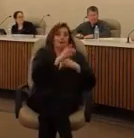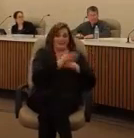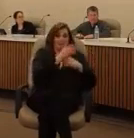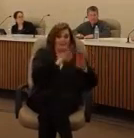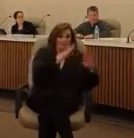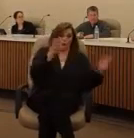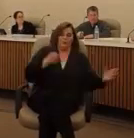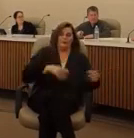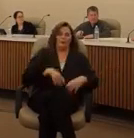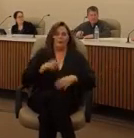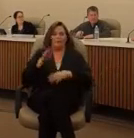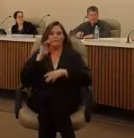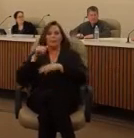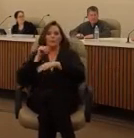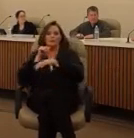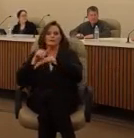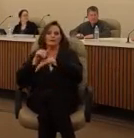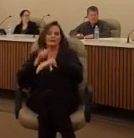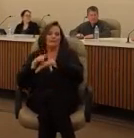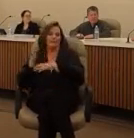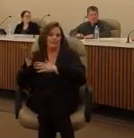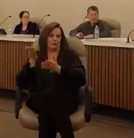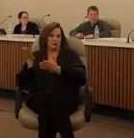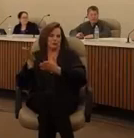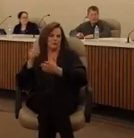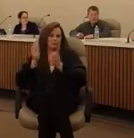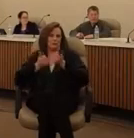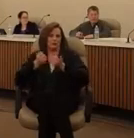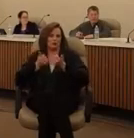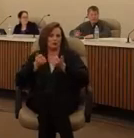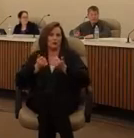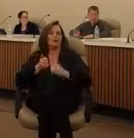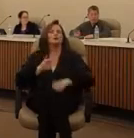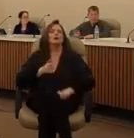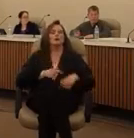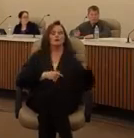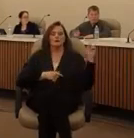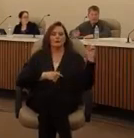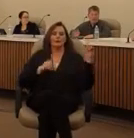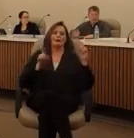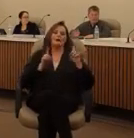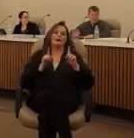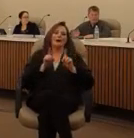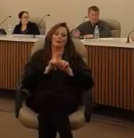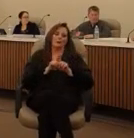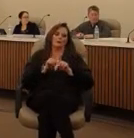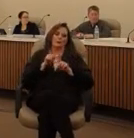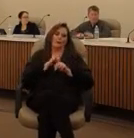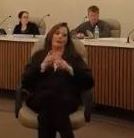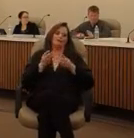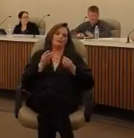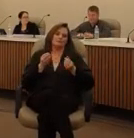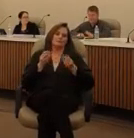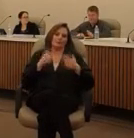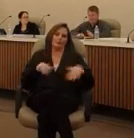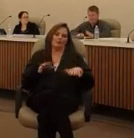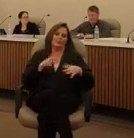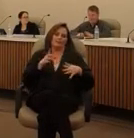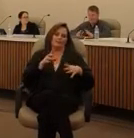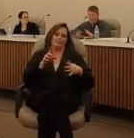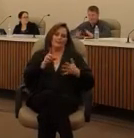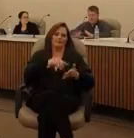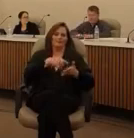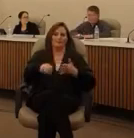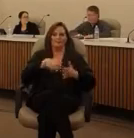for It deliveries? just says 8. It should be 8 for a.m. delivery. I will also point out that the property pays taxes too. Sure. So